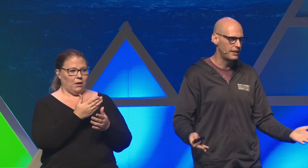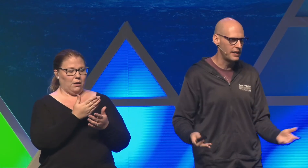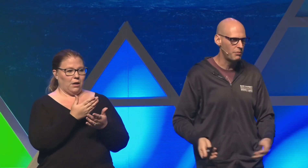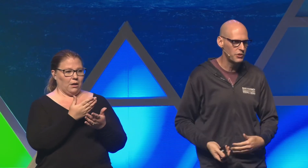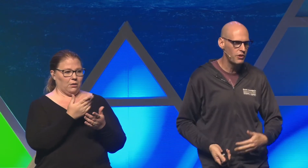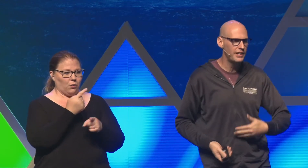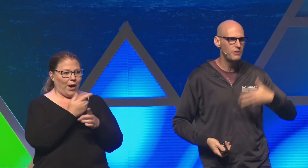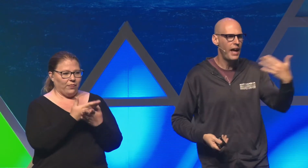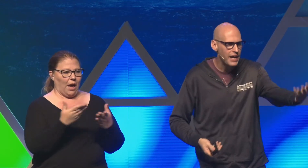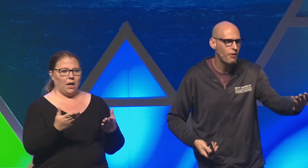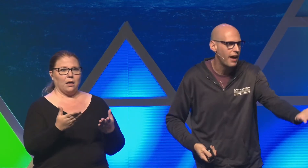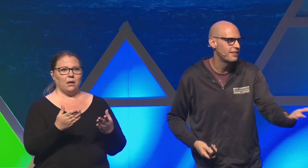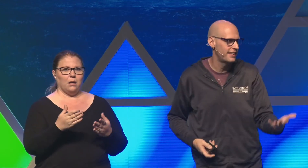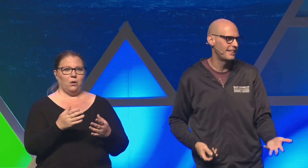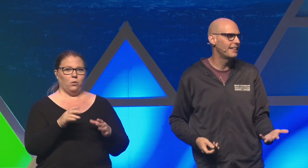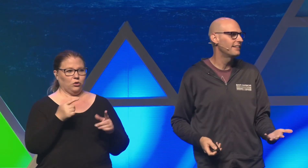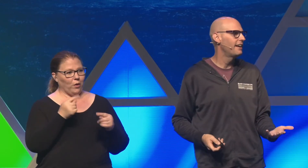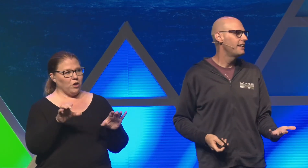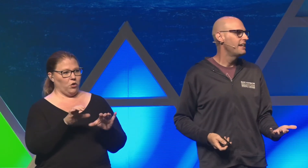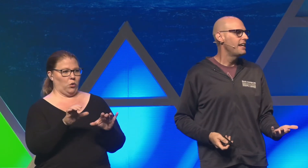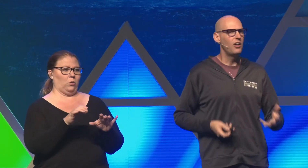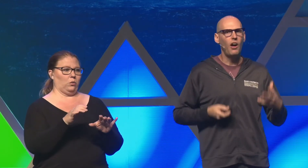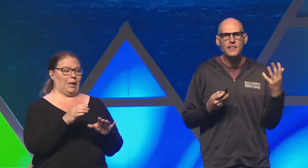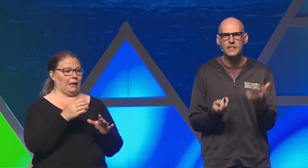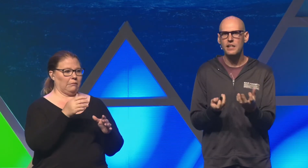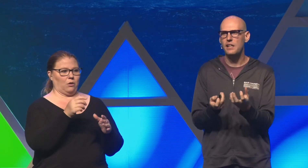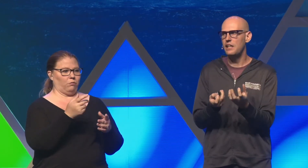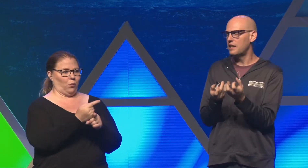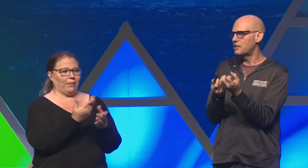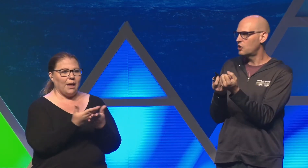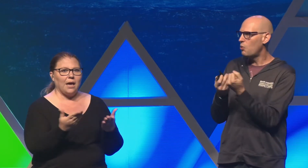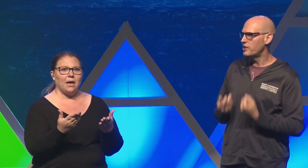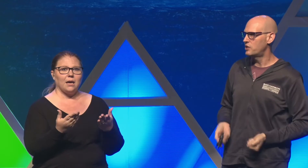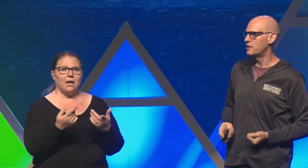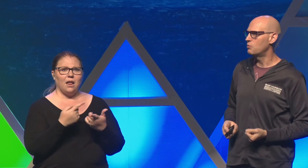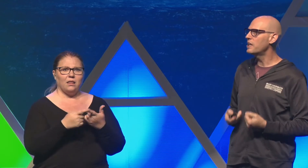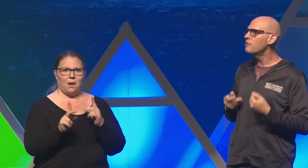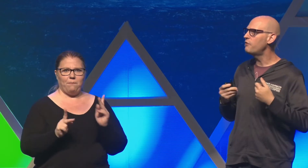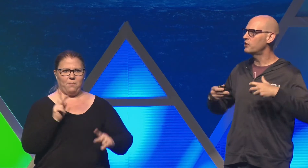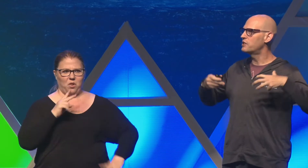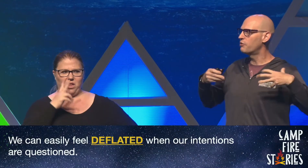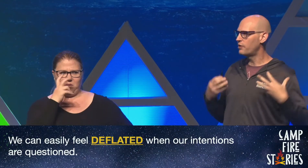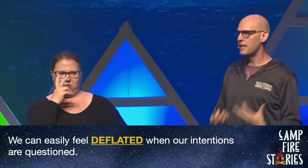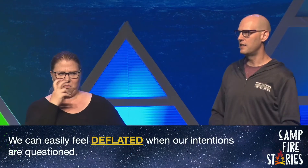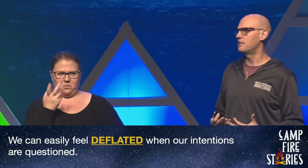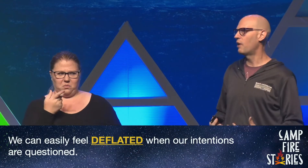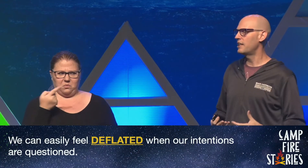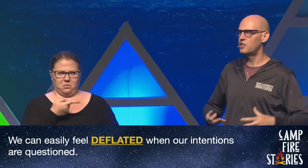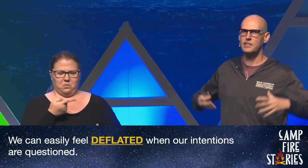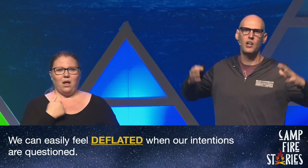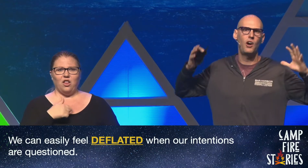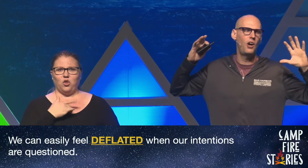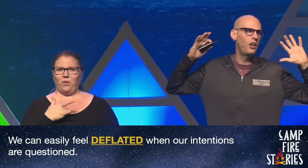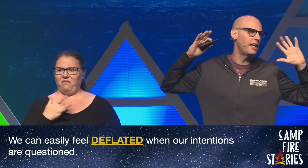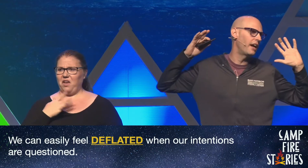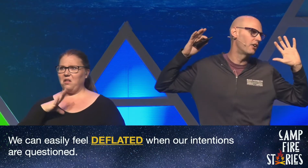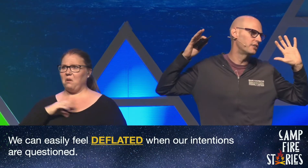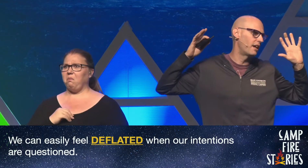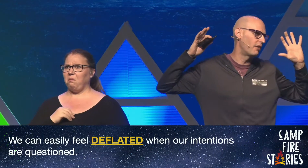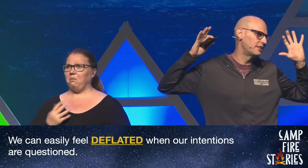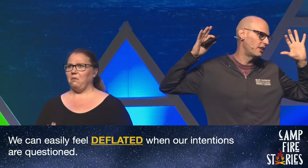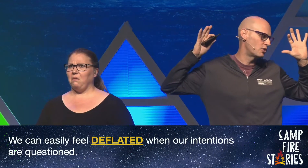right thing, but we're trying to do a right thing, and all of a sudden it gets questioned, we can feel deflated, right? It's just like all the